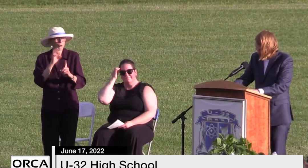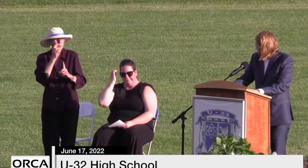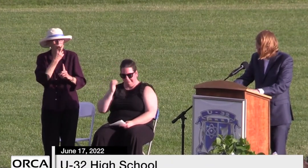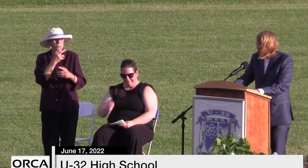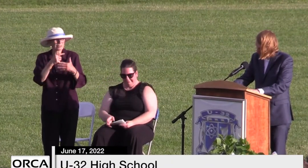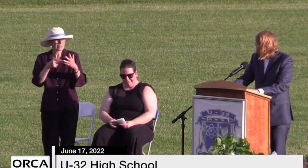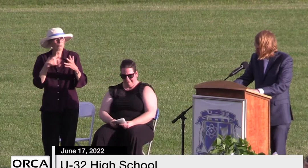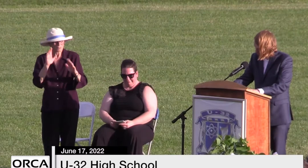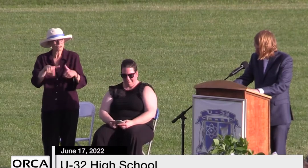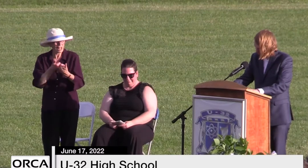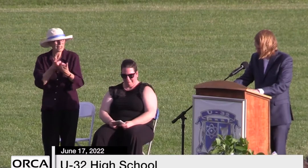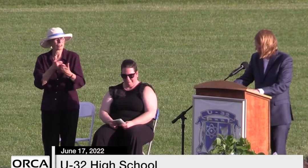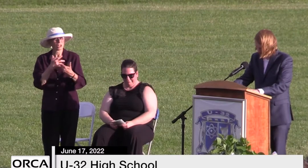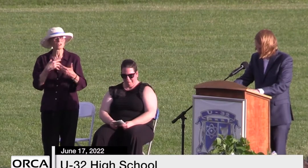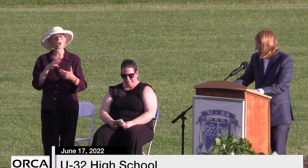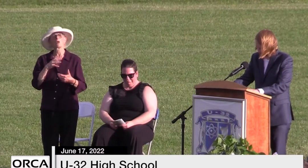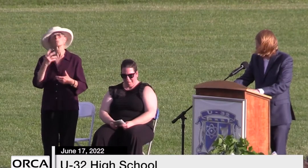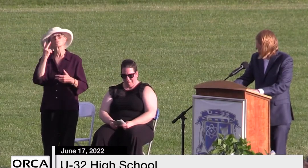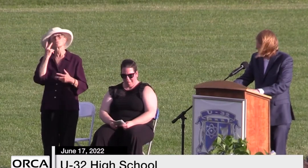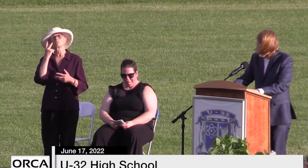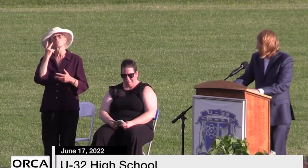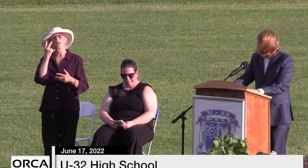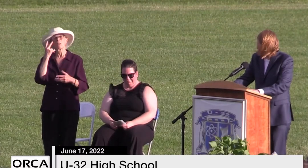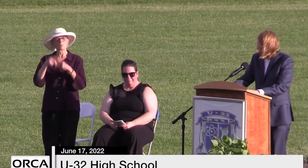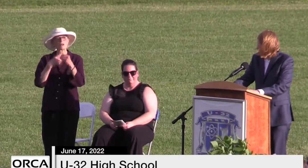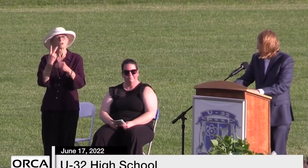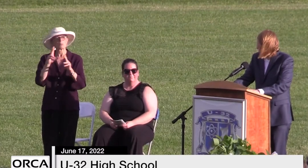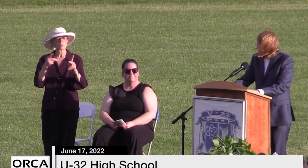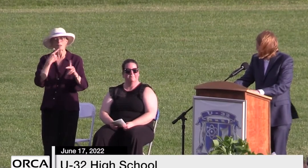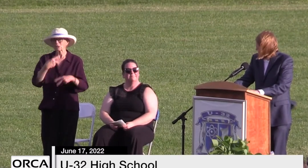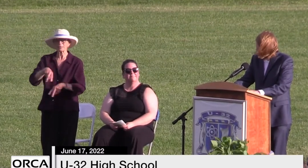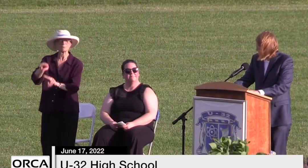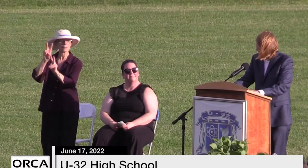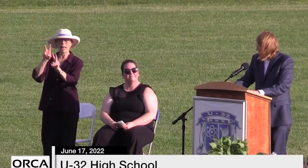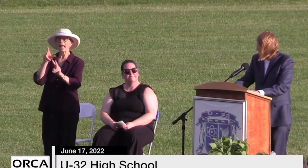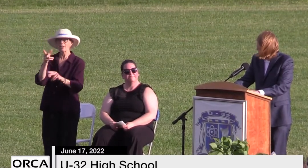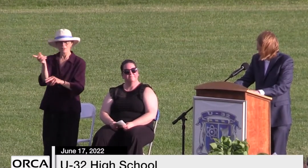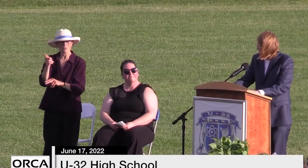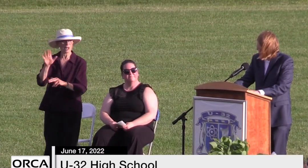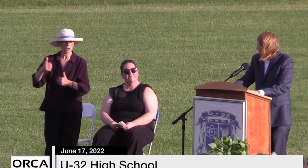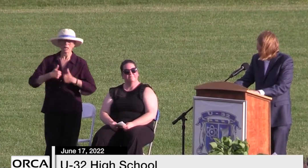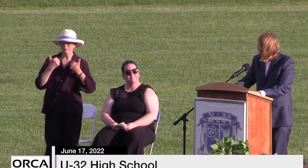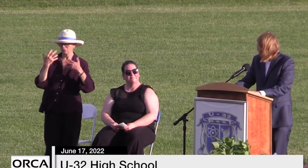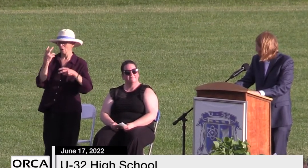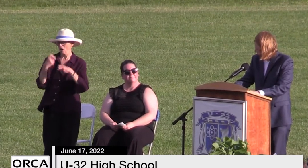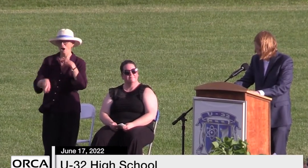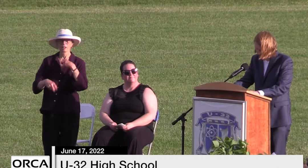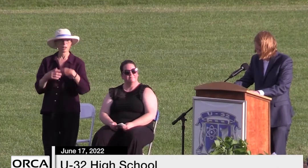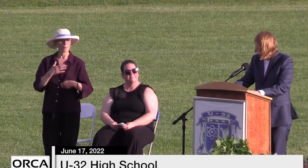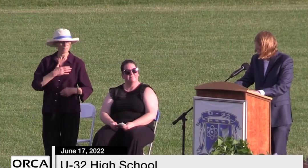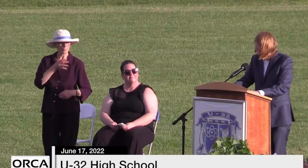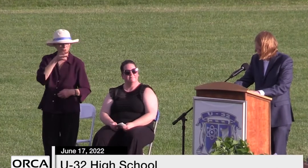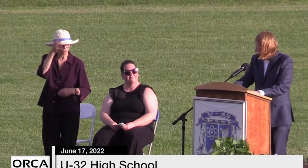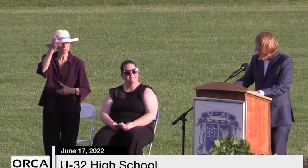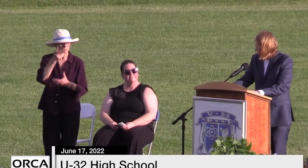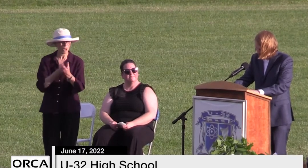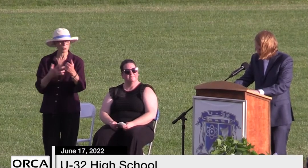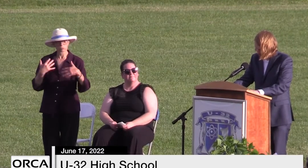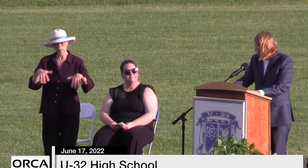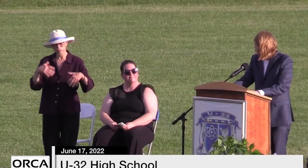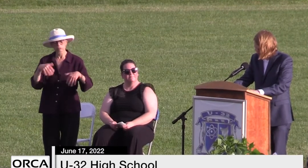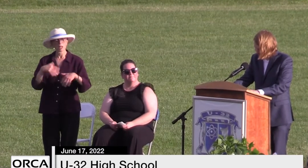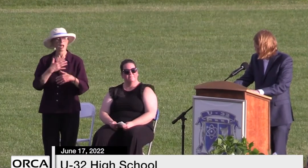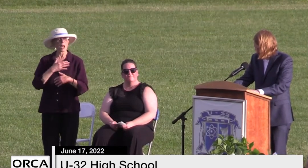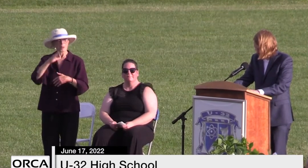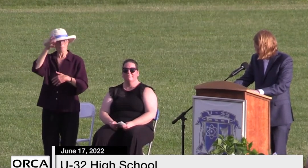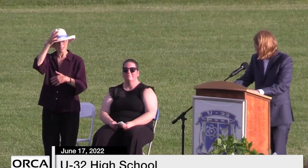challenges. So I thought of two people I look up to most, who I know went through the ringer in life, my parents. My dad grew up in